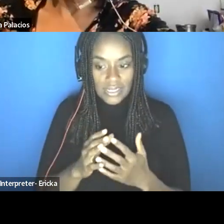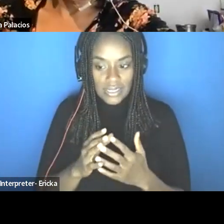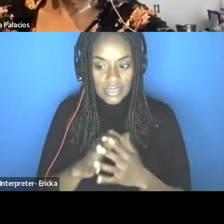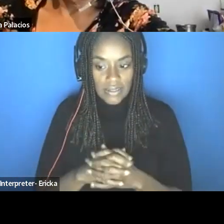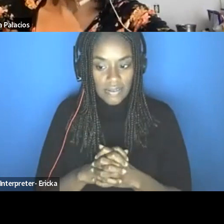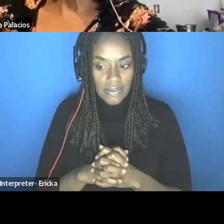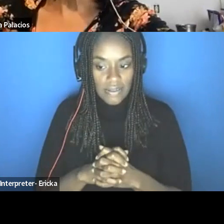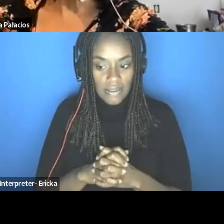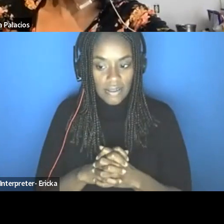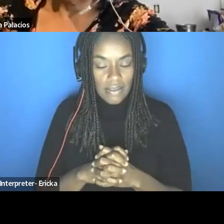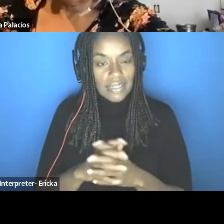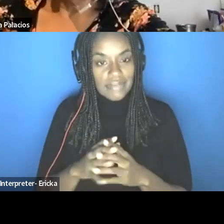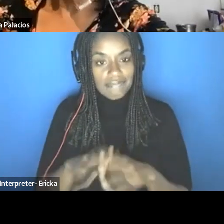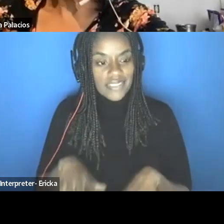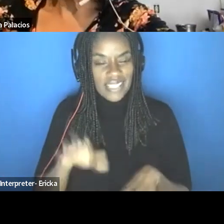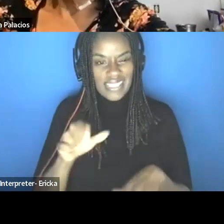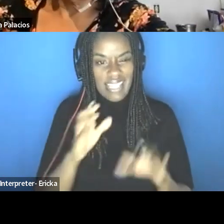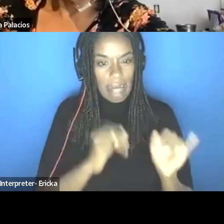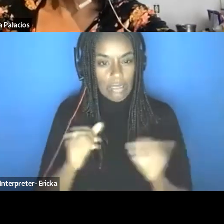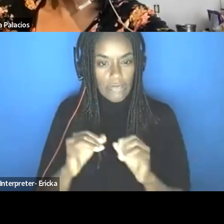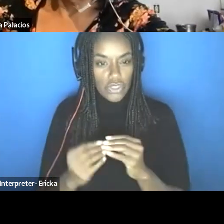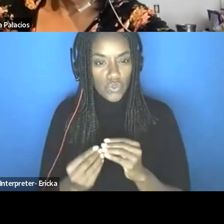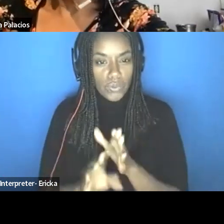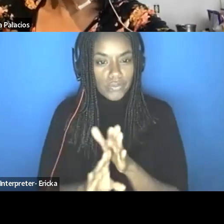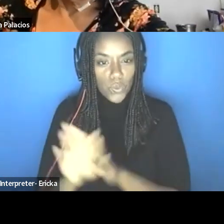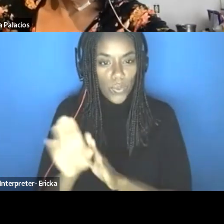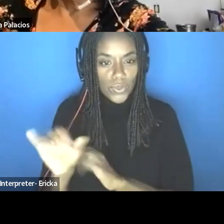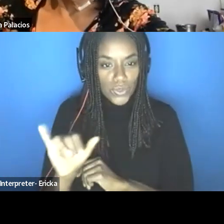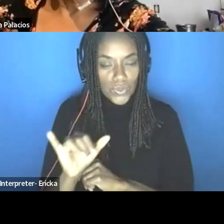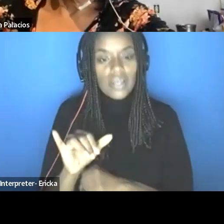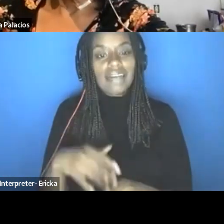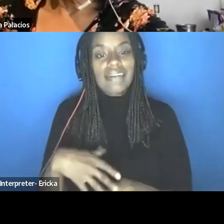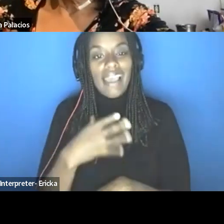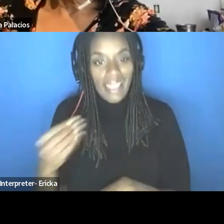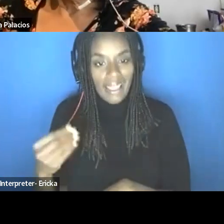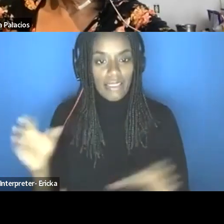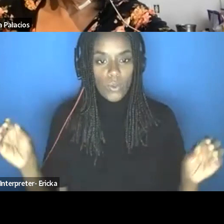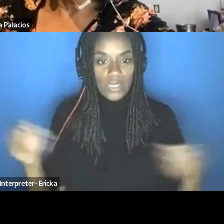individual growth as well as good for the organization.